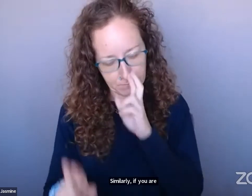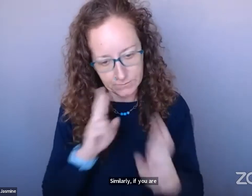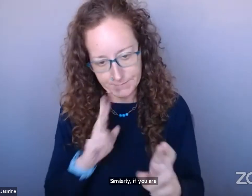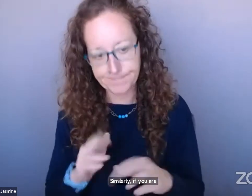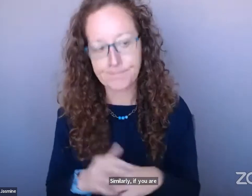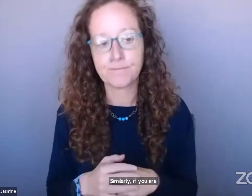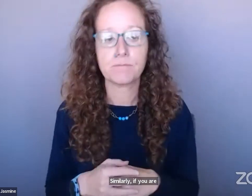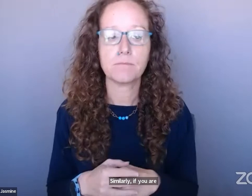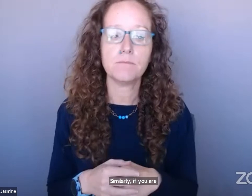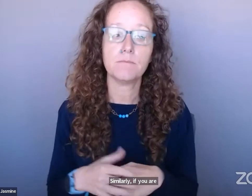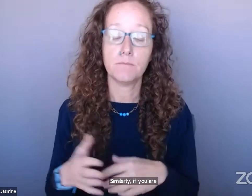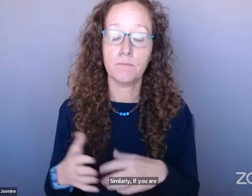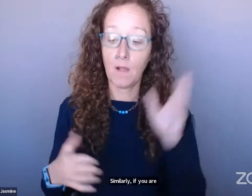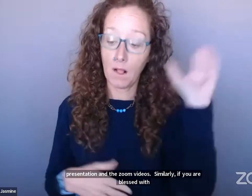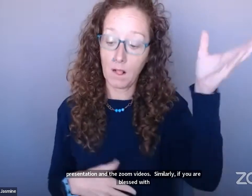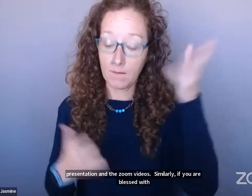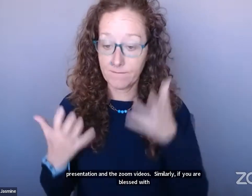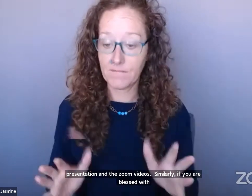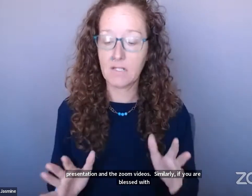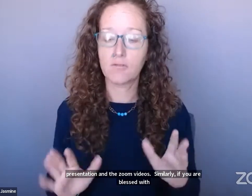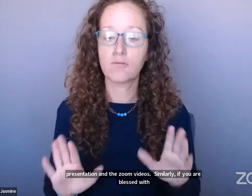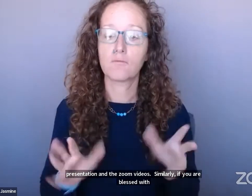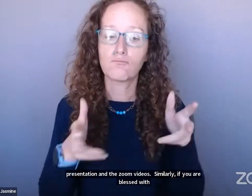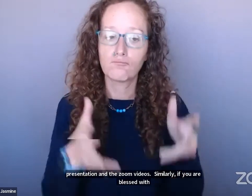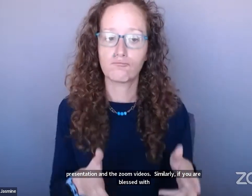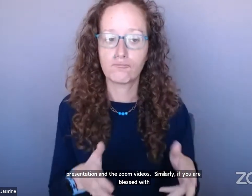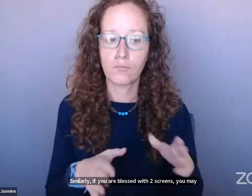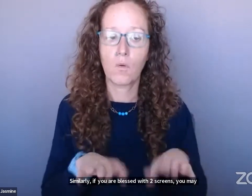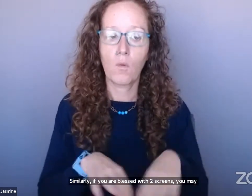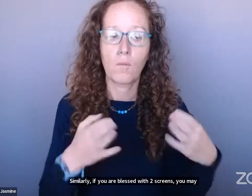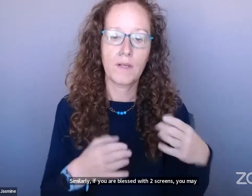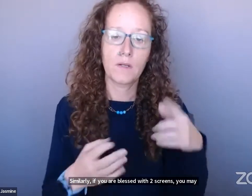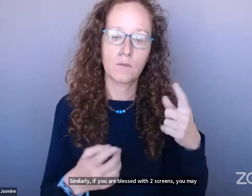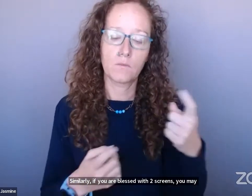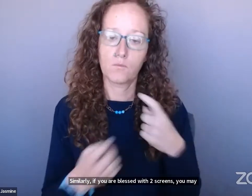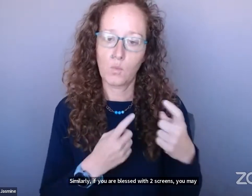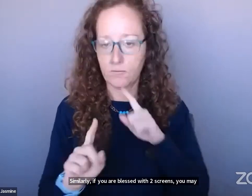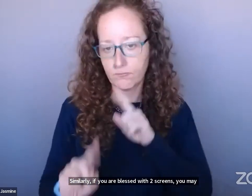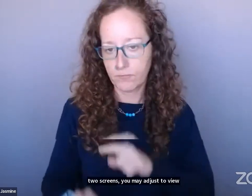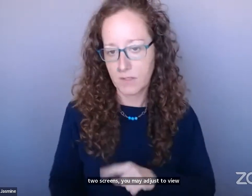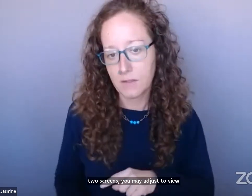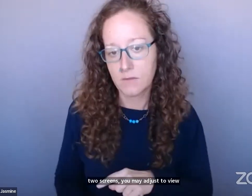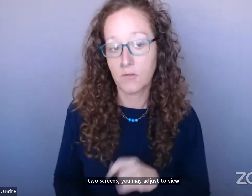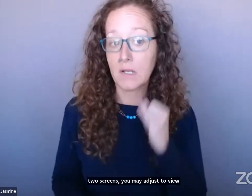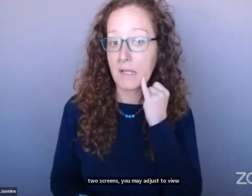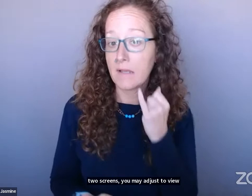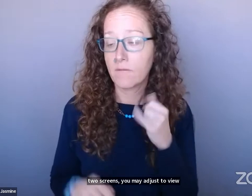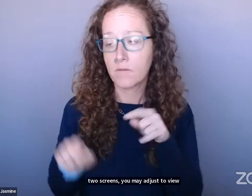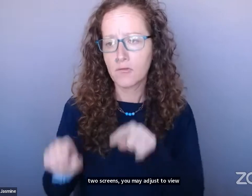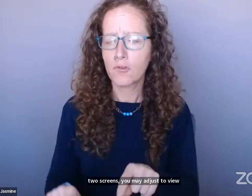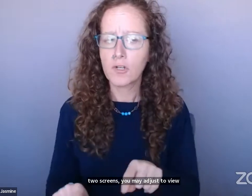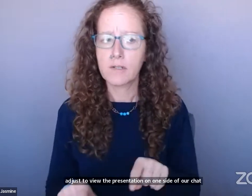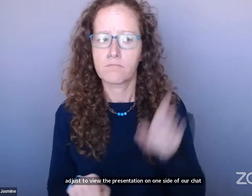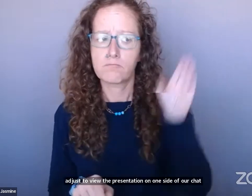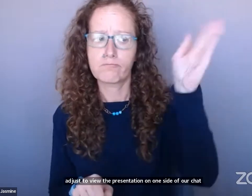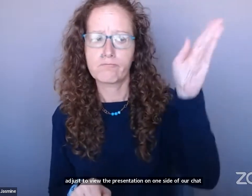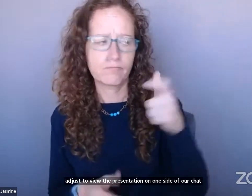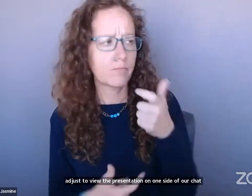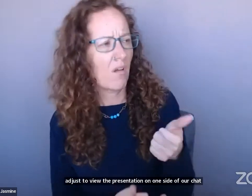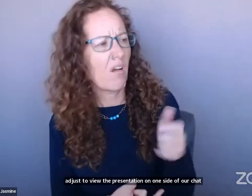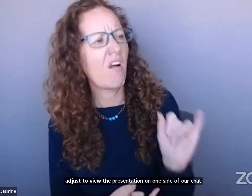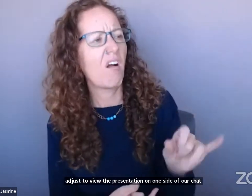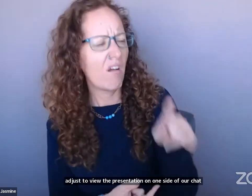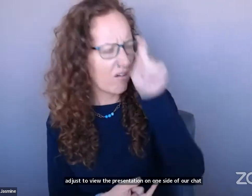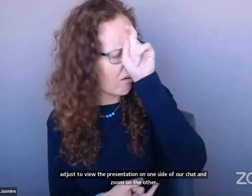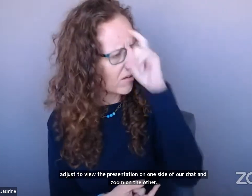questions during the presentation, feel free to write your questions in the Q&A section. They will be answered accordingly.